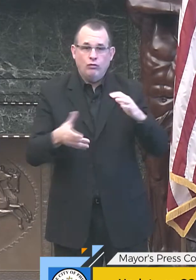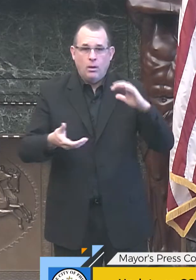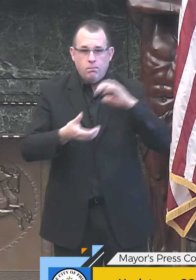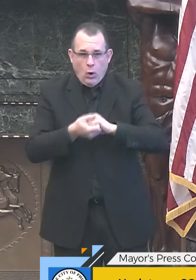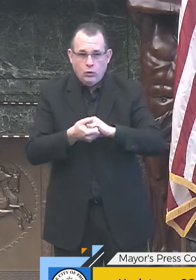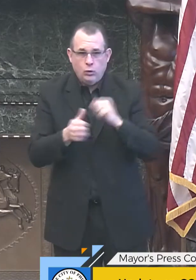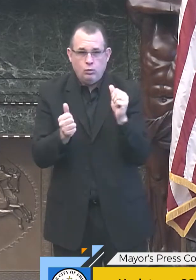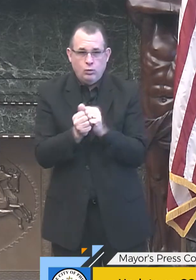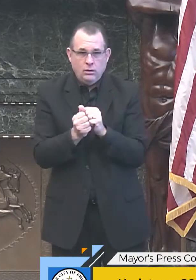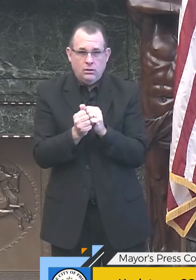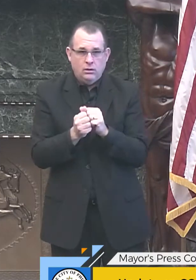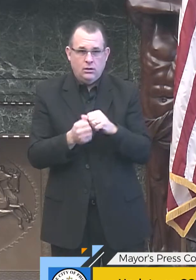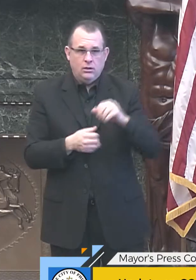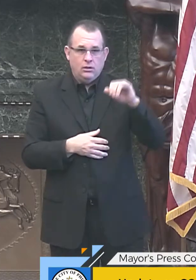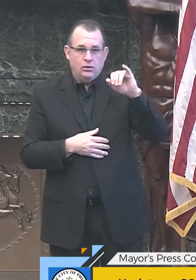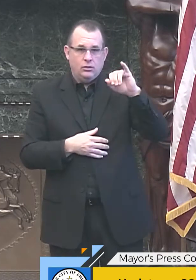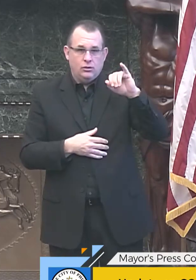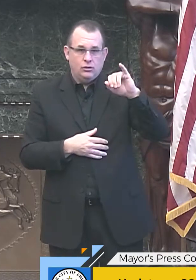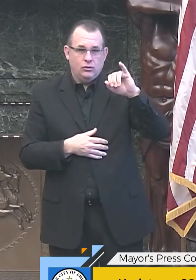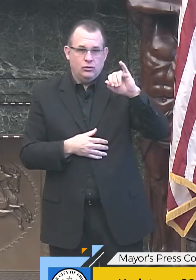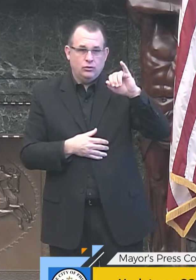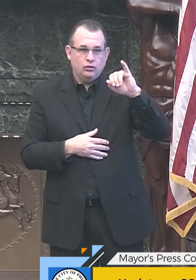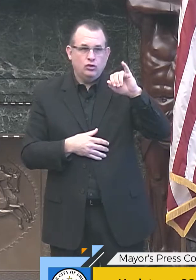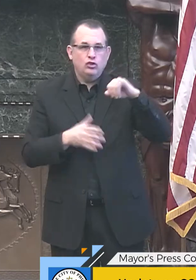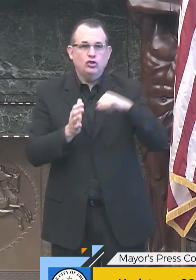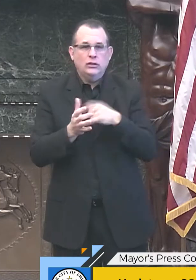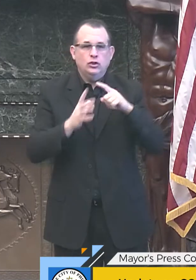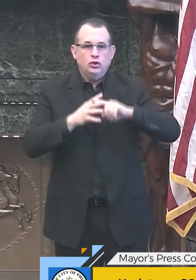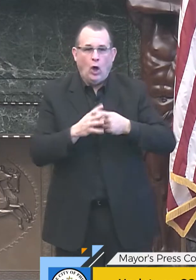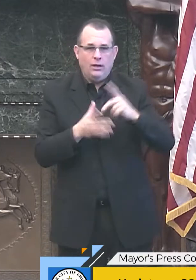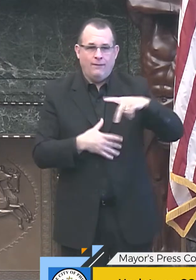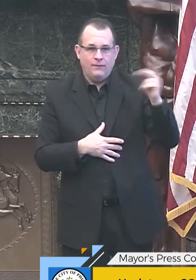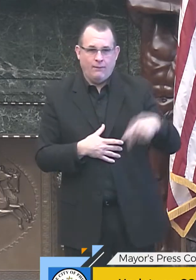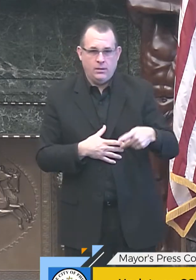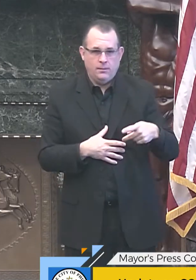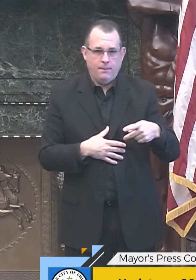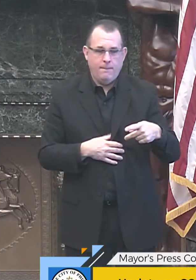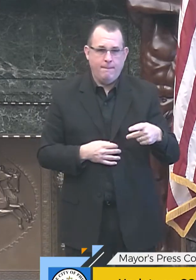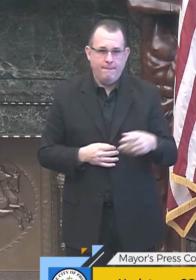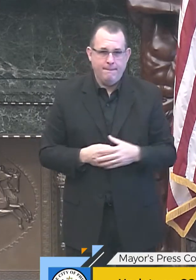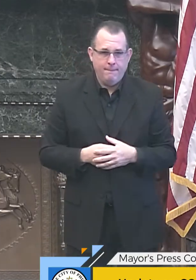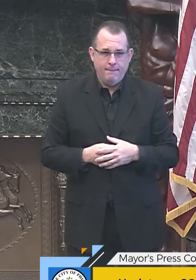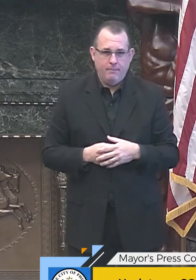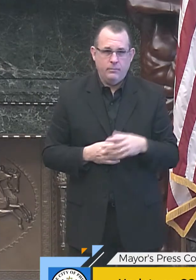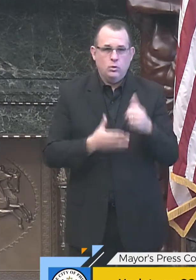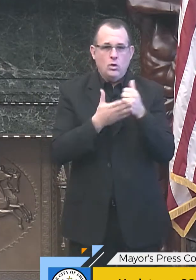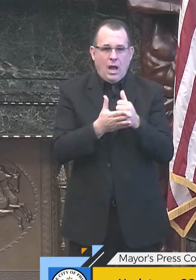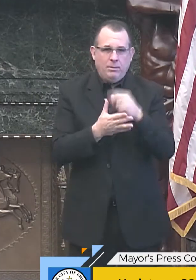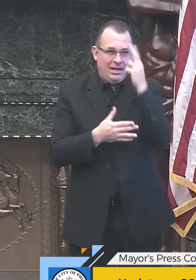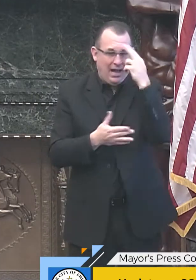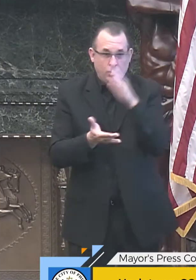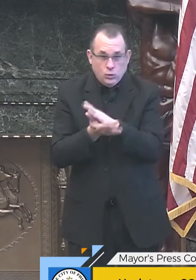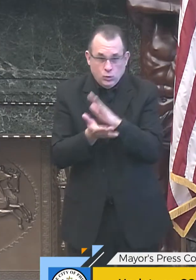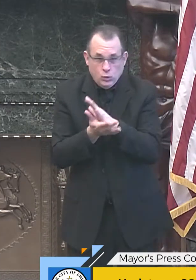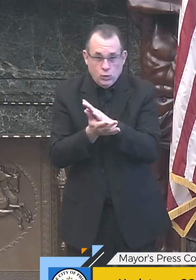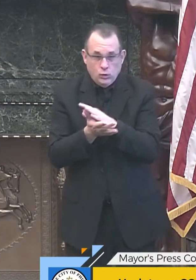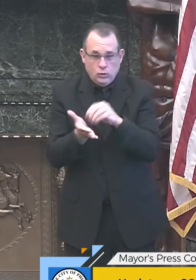Philly Schools Fund to ensure charter and Catholic school students have supports in the wake of this